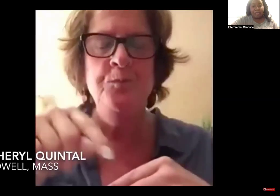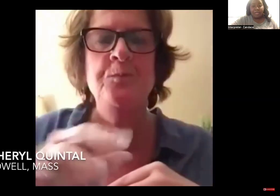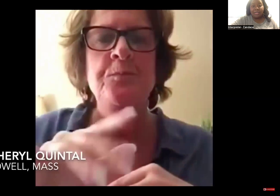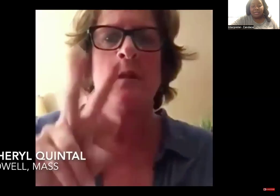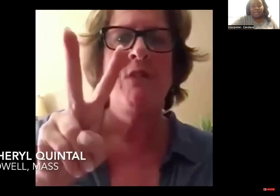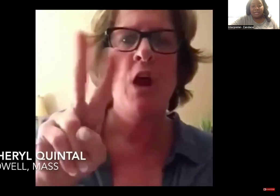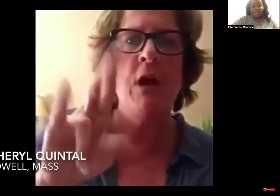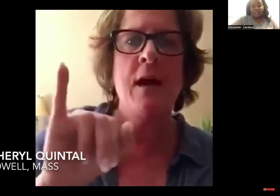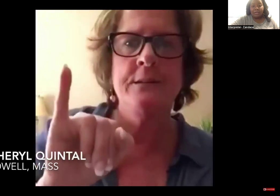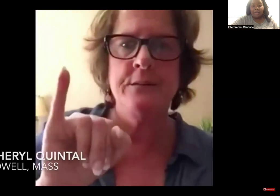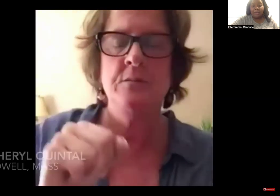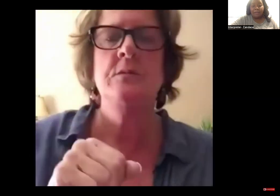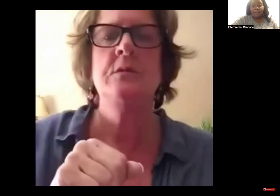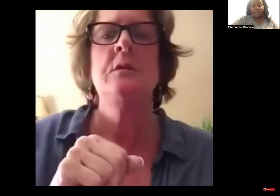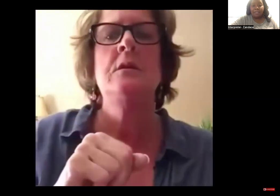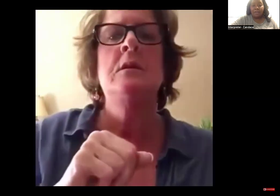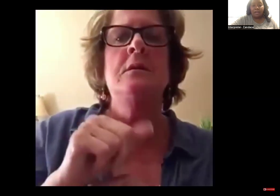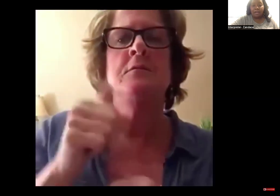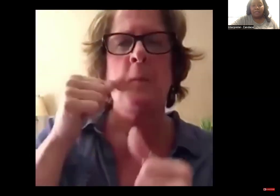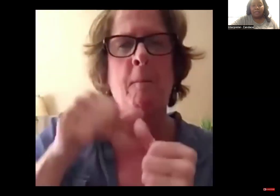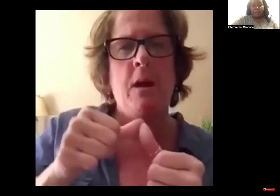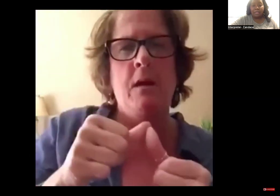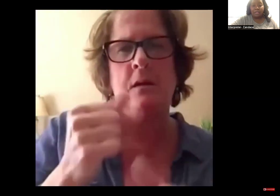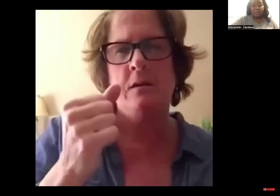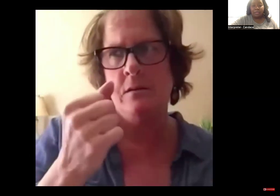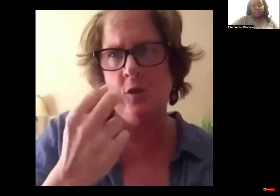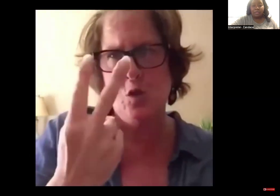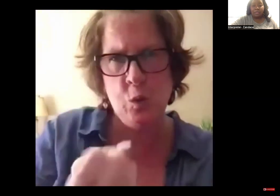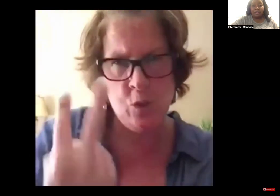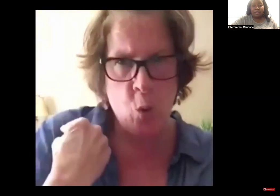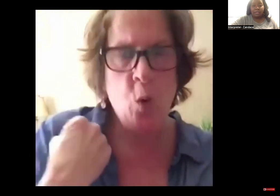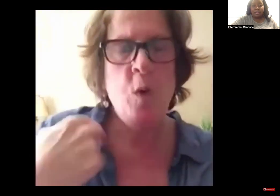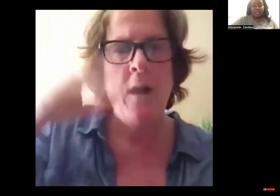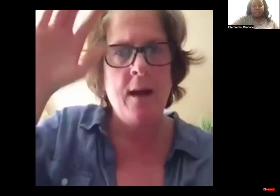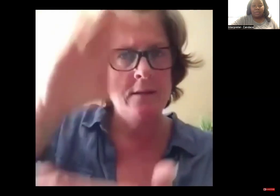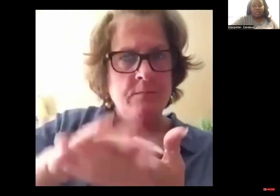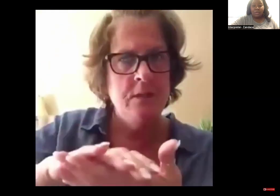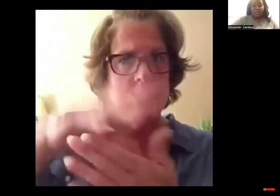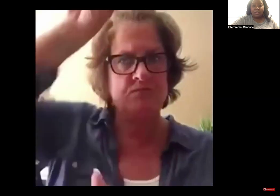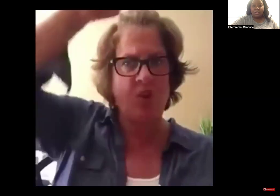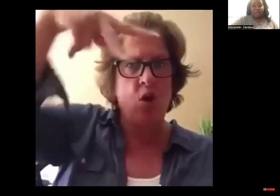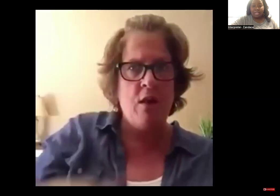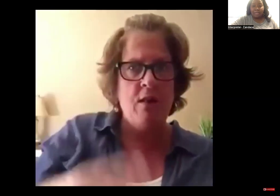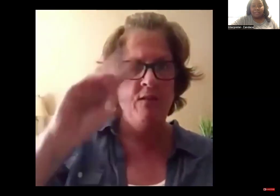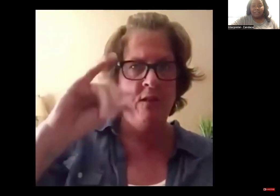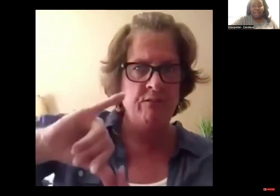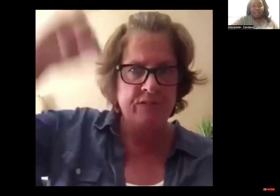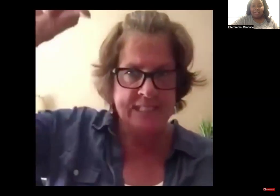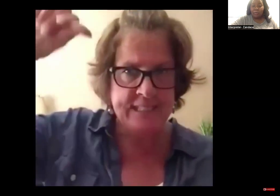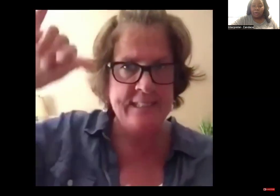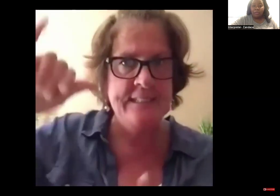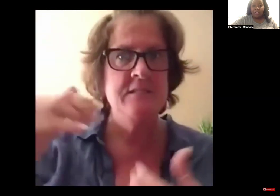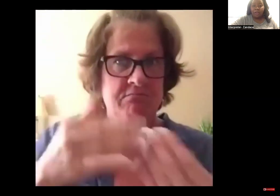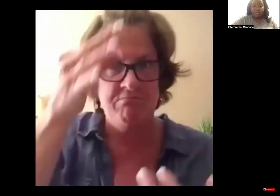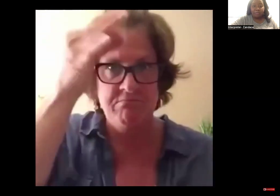Hello, I wanted to discuss here about VRI, video relay interpreting. It was about 12 years ago. My husband, he had